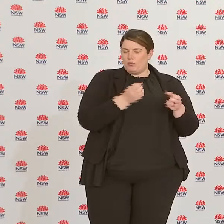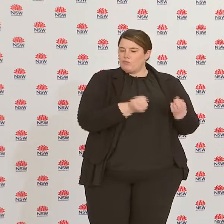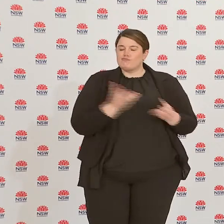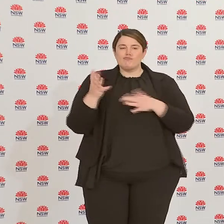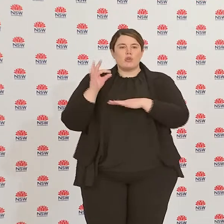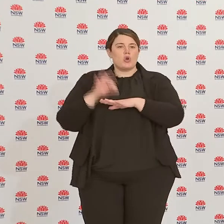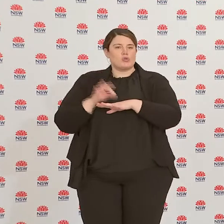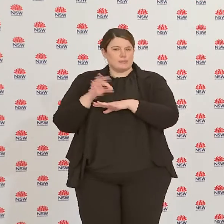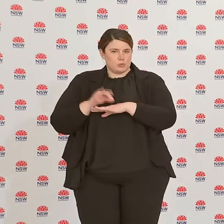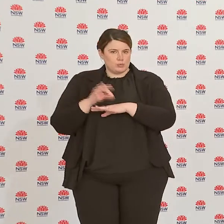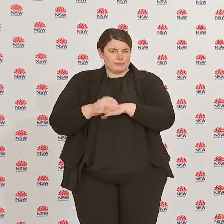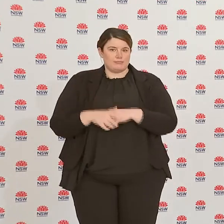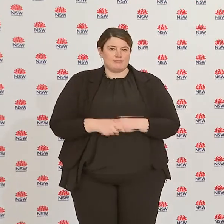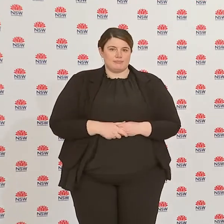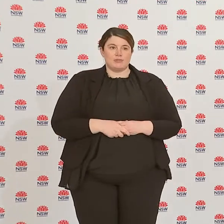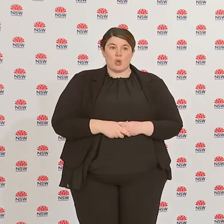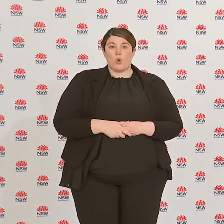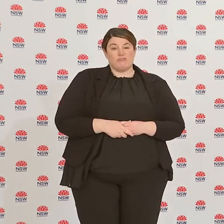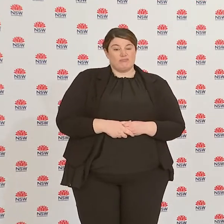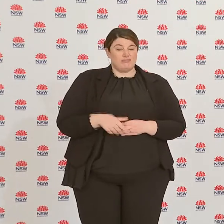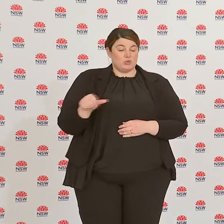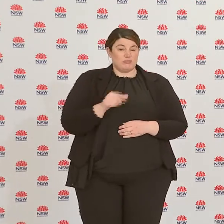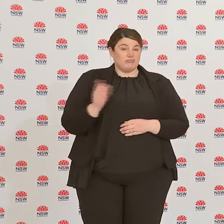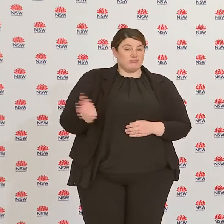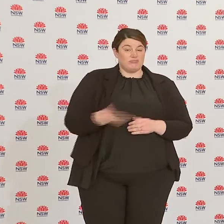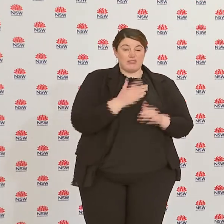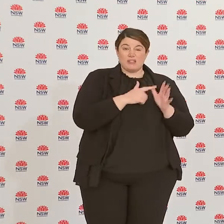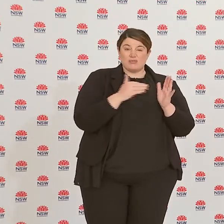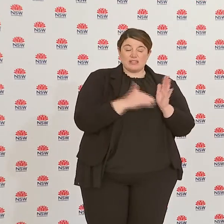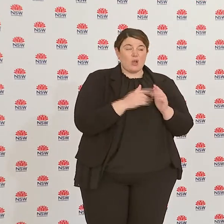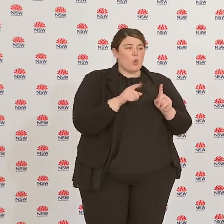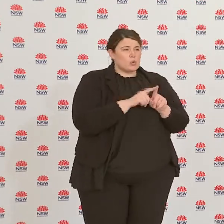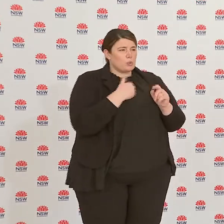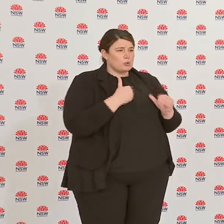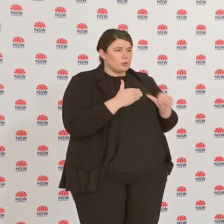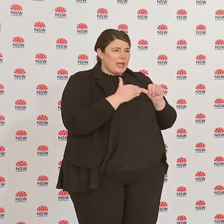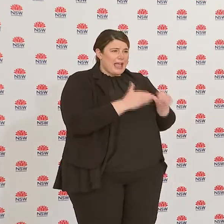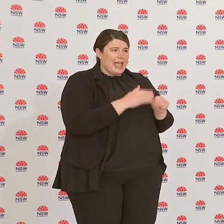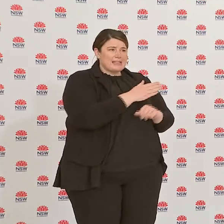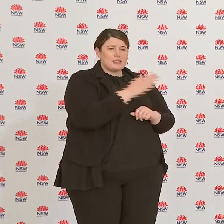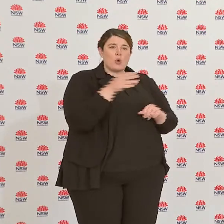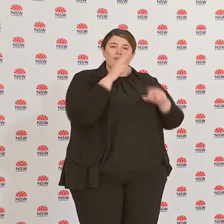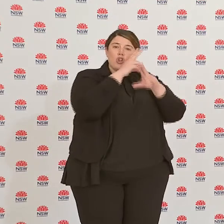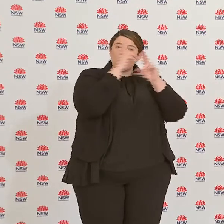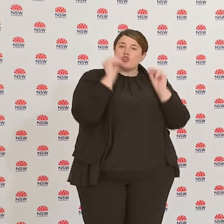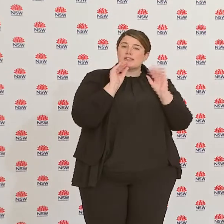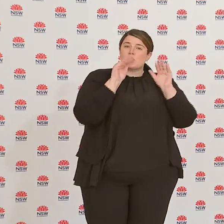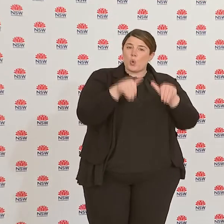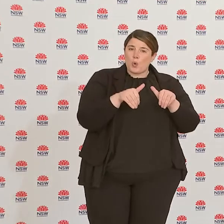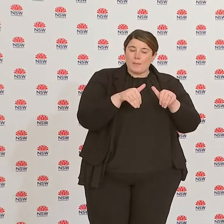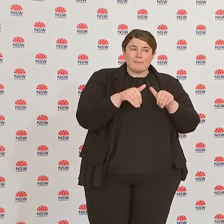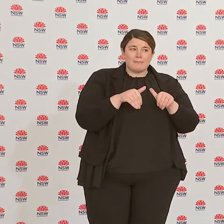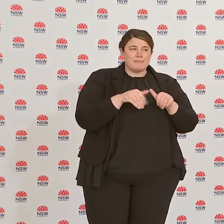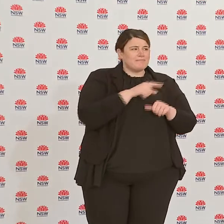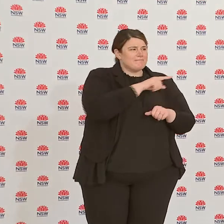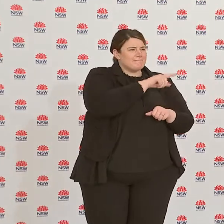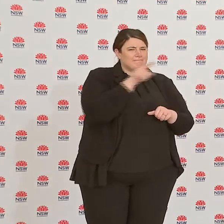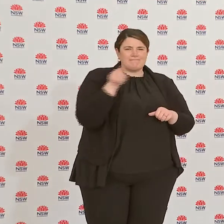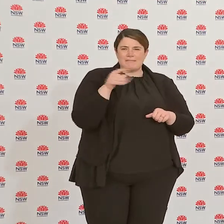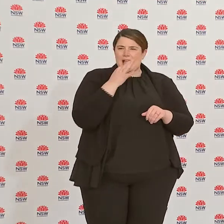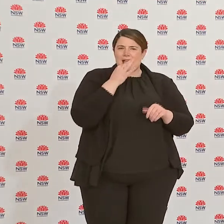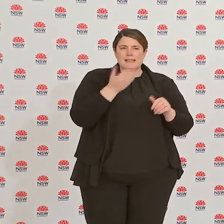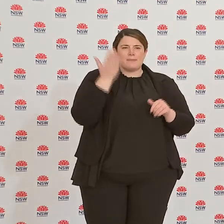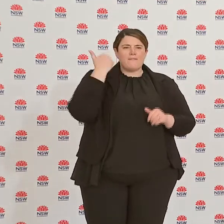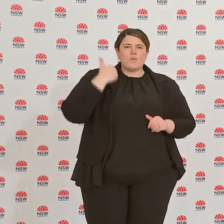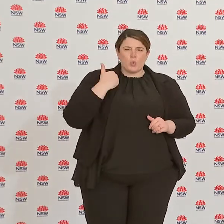hospitalisation and death. So get your AstraZeneca. Can I answer something else just in relation to the aged care facility that someone was asking about a little